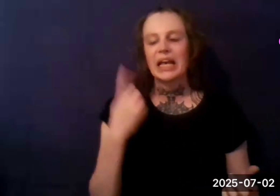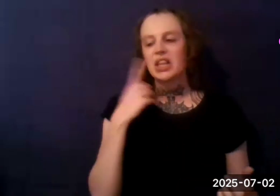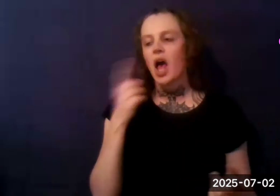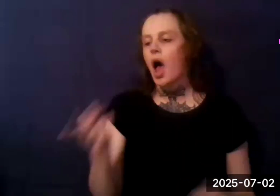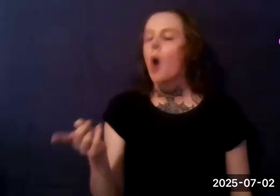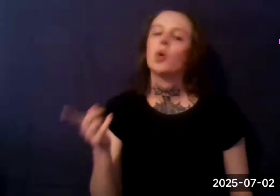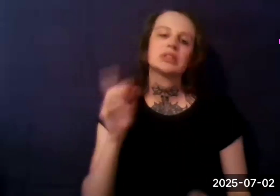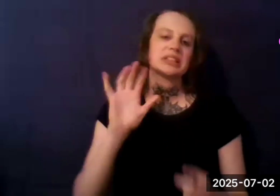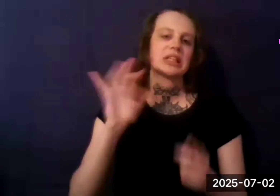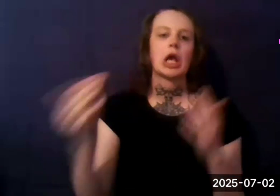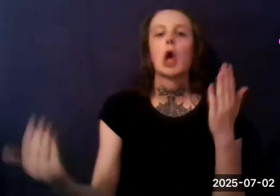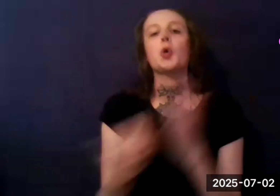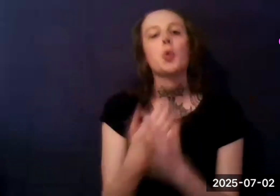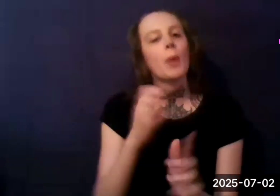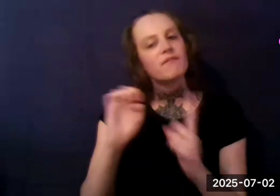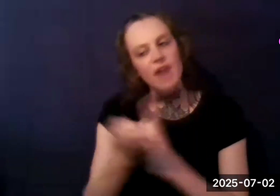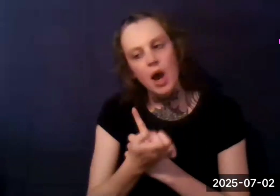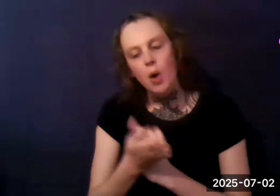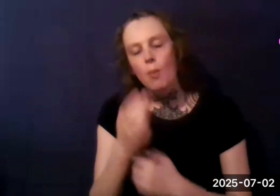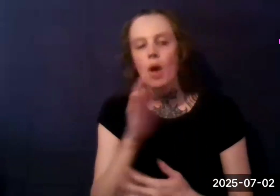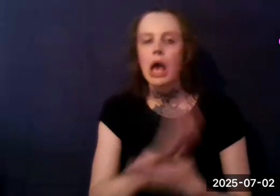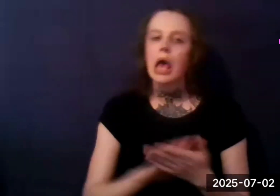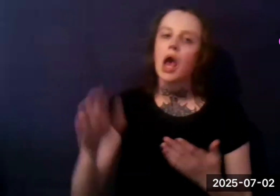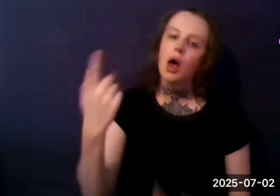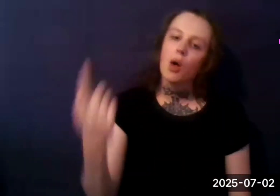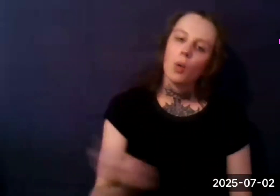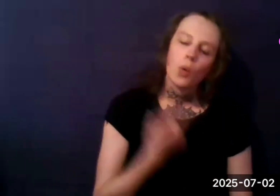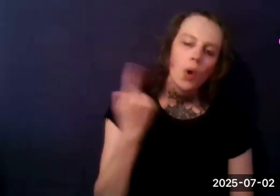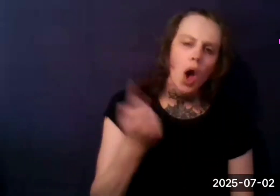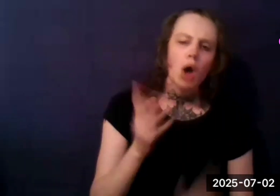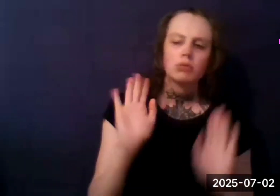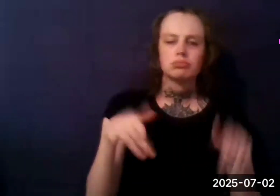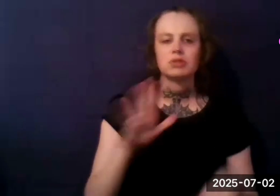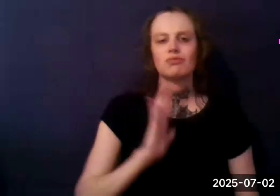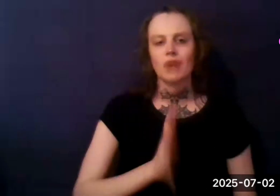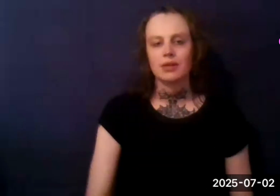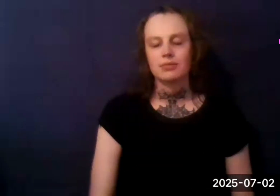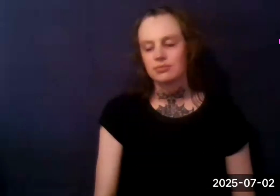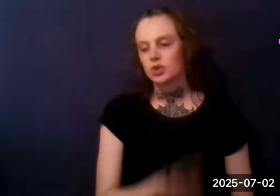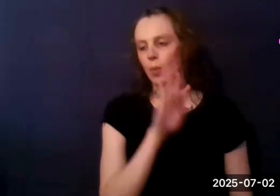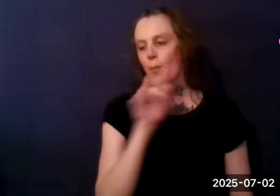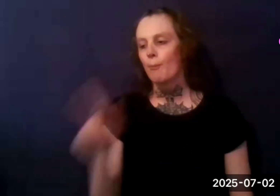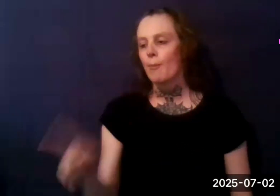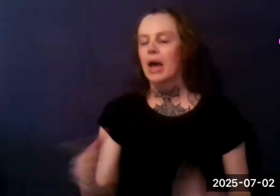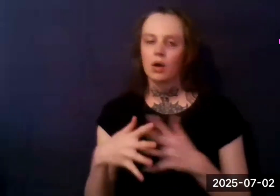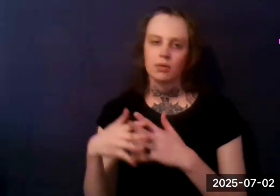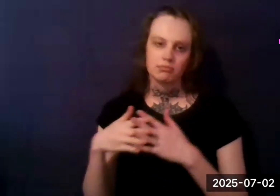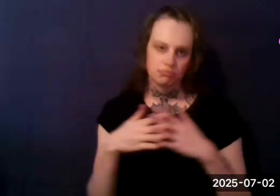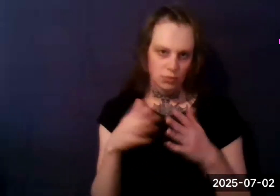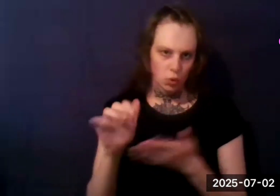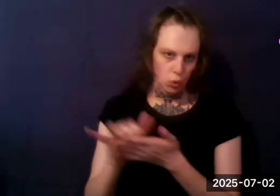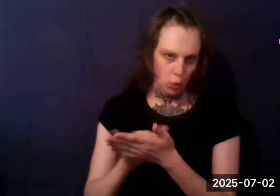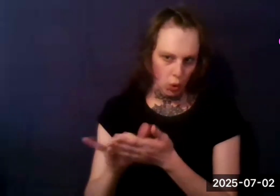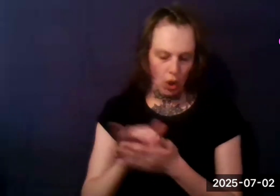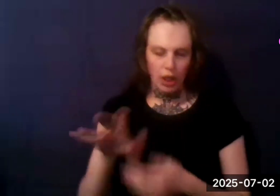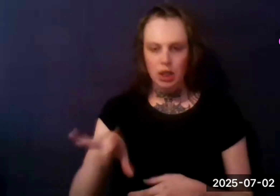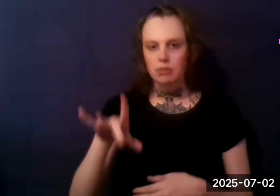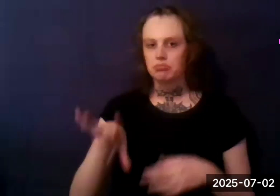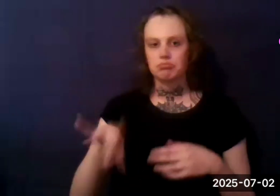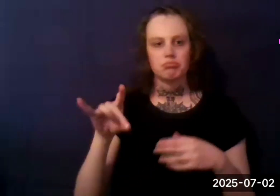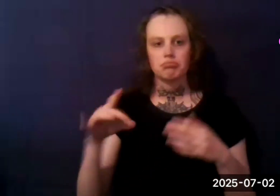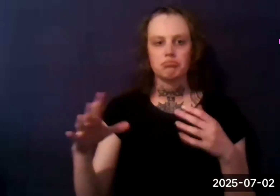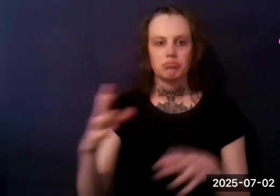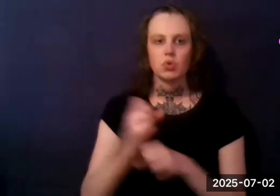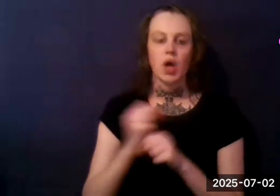on your own in college in a city. So I came back, I got my first job. I had like soft plans maybe to go back to